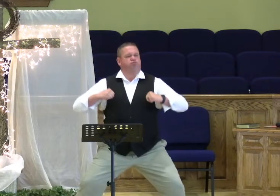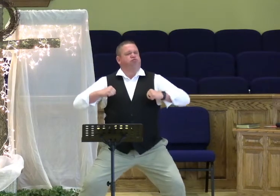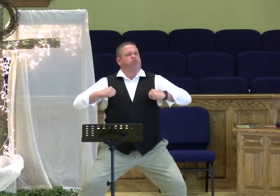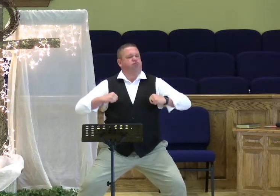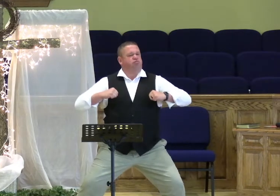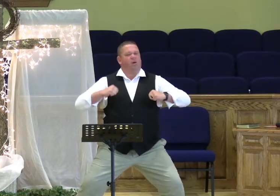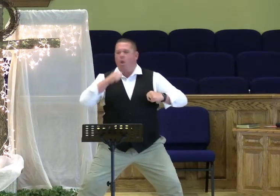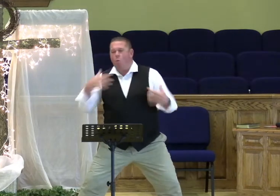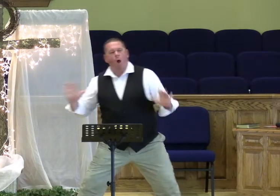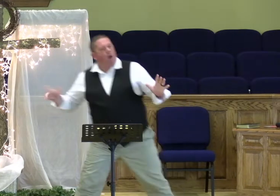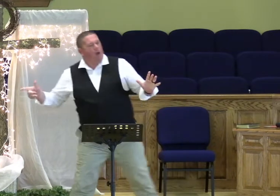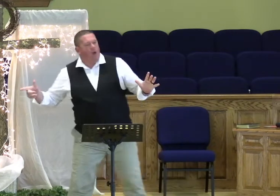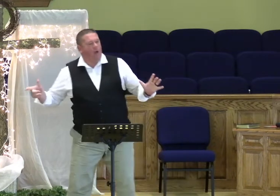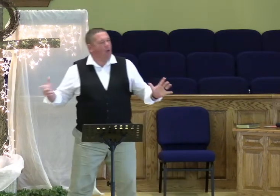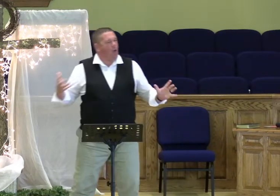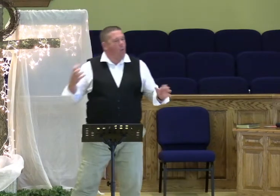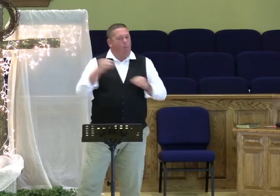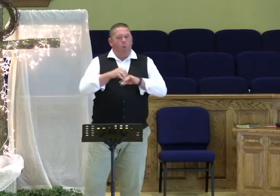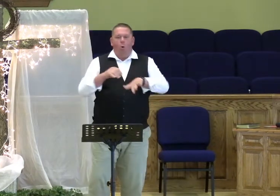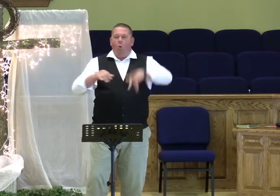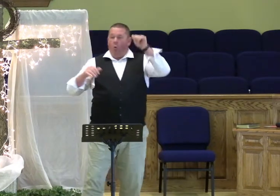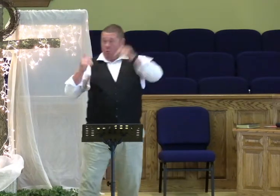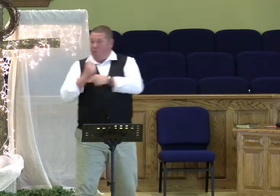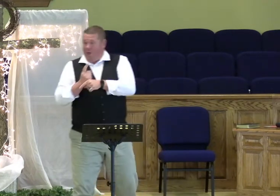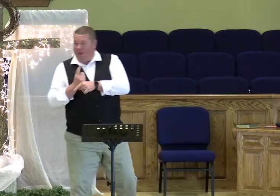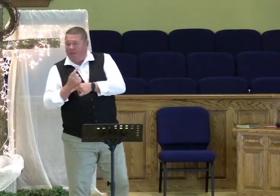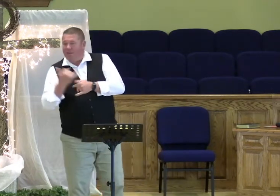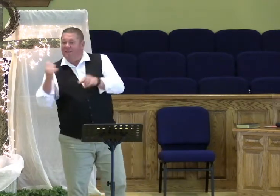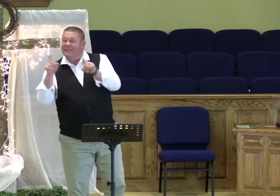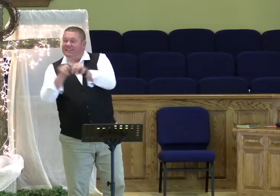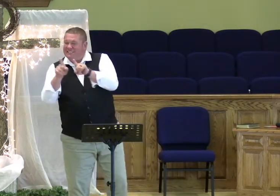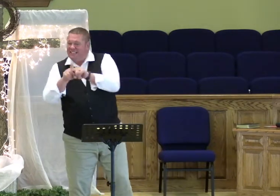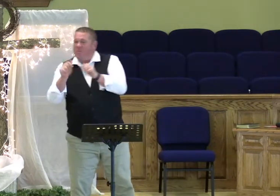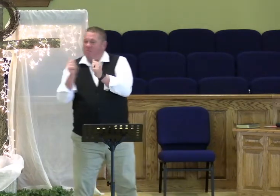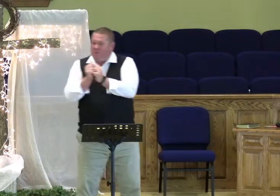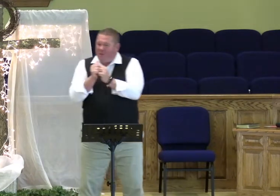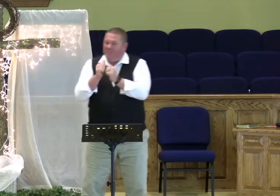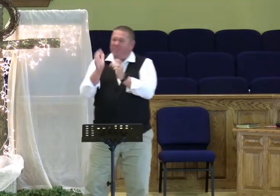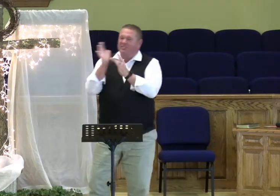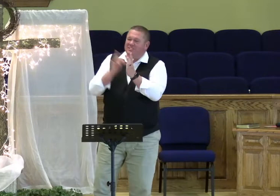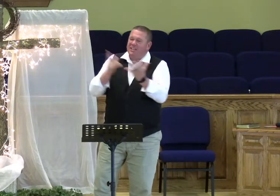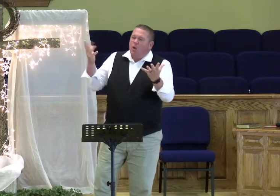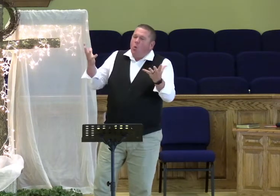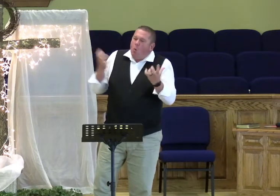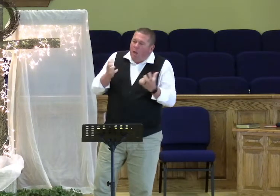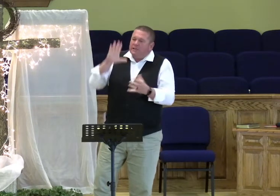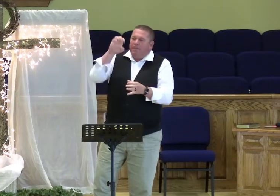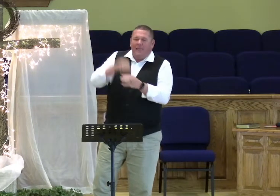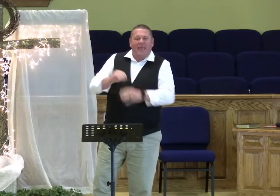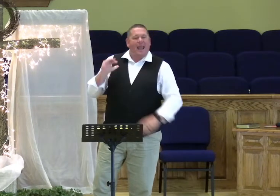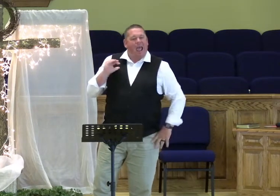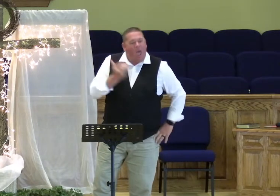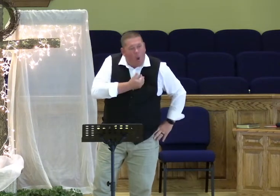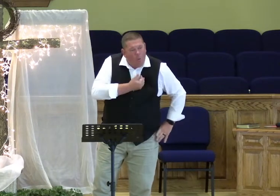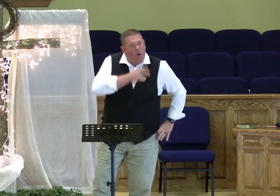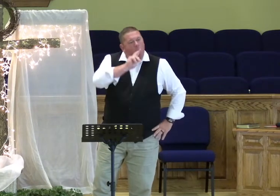a lot of space and sprawl out. They do not want that. They want more space, right? And the same is with Jesus, though. He wants to be in